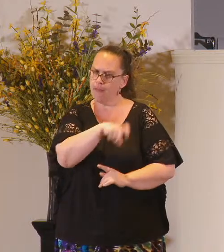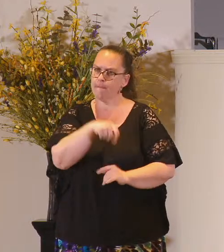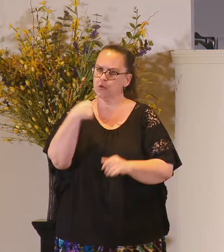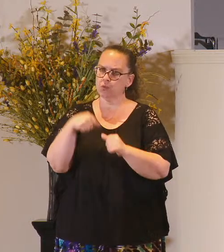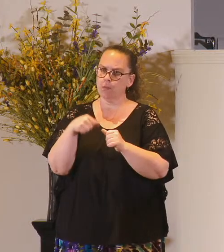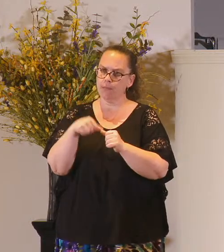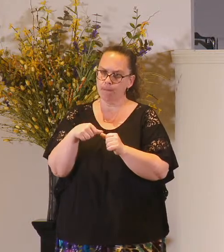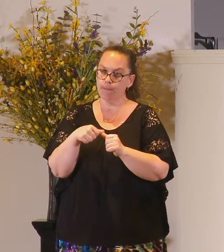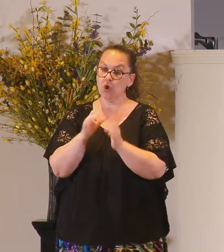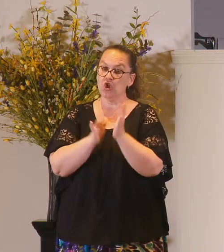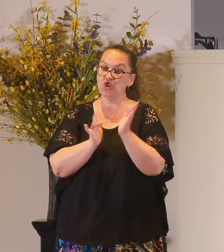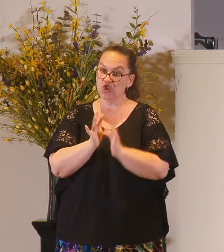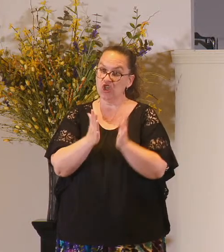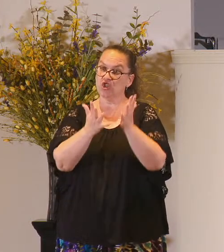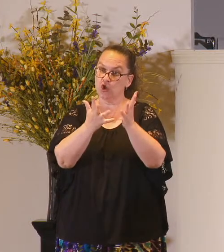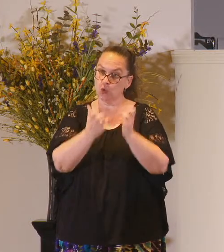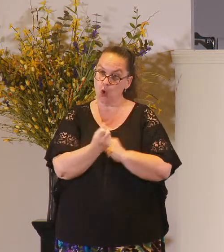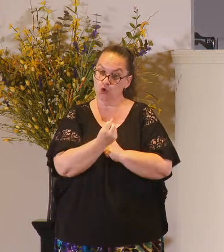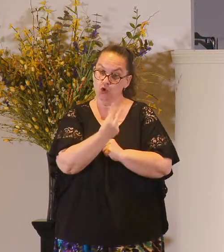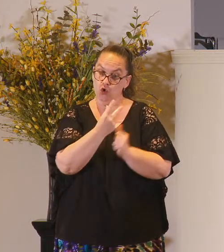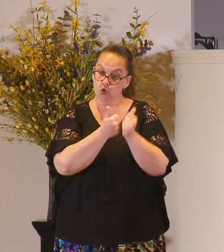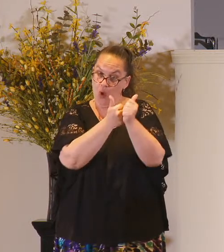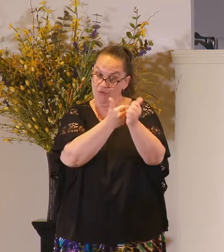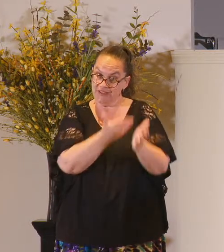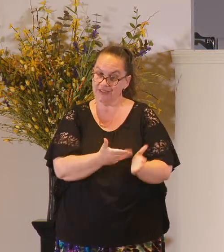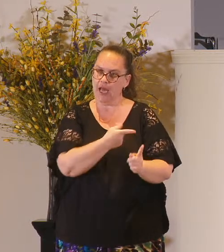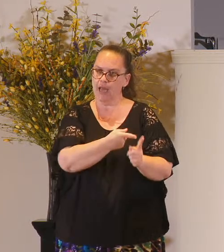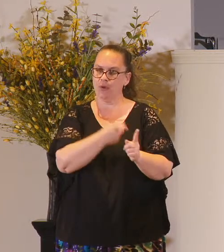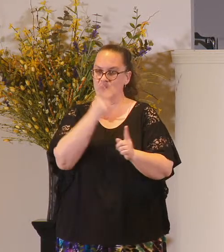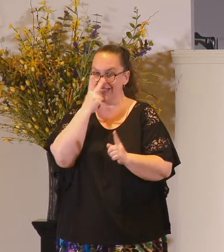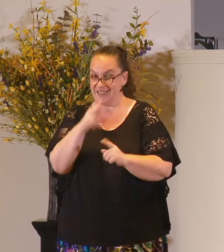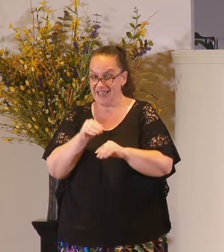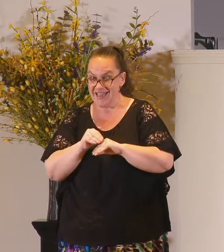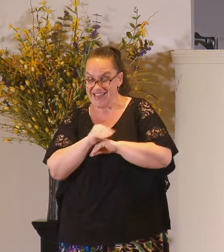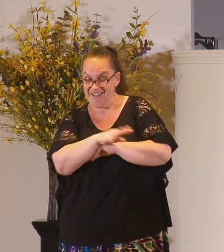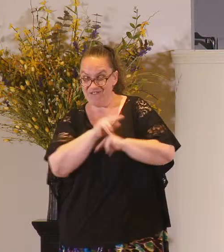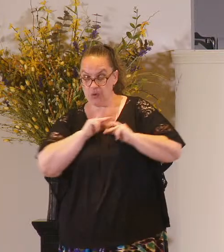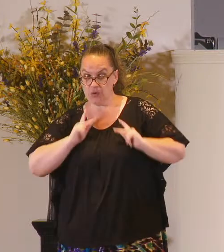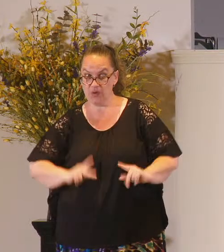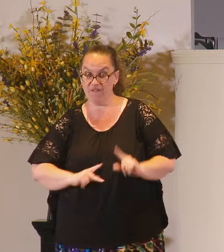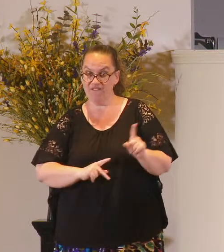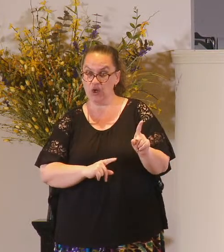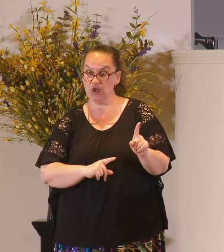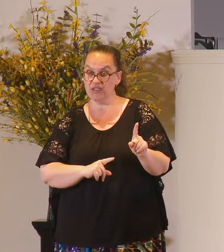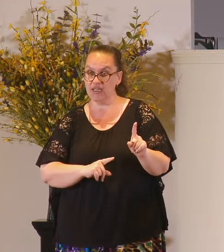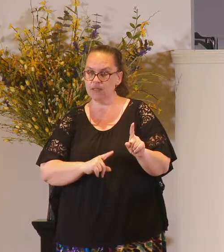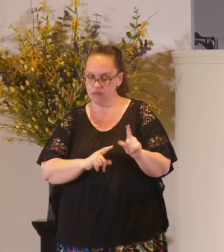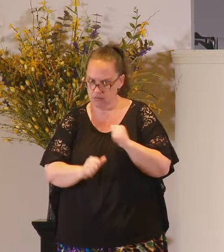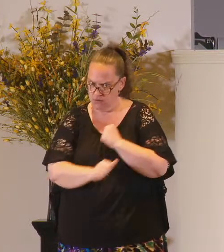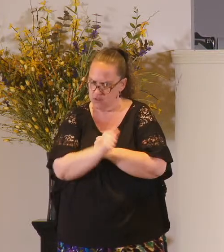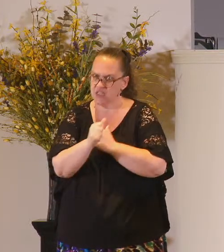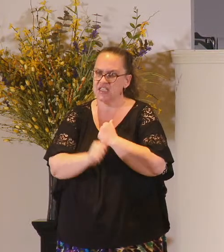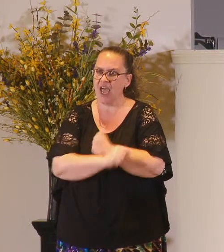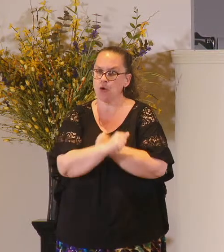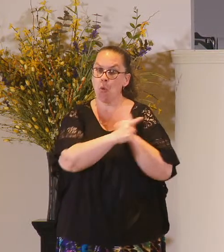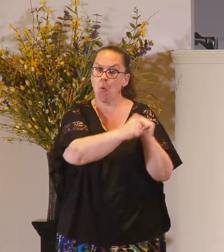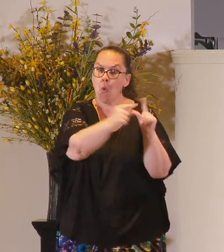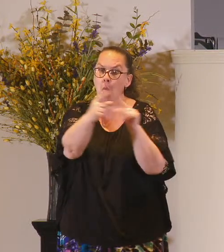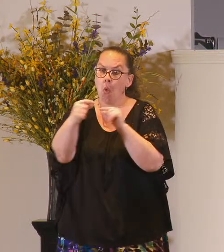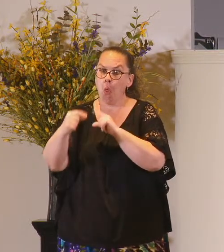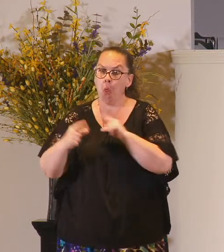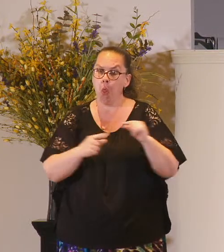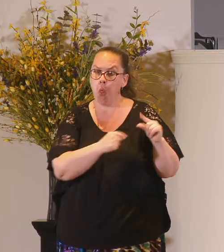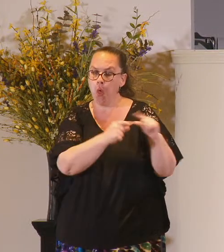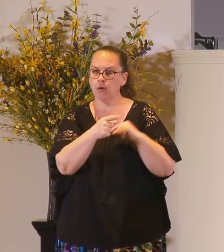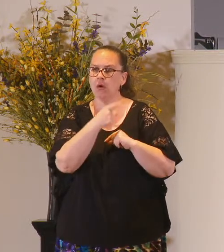Jesus wants the 12 to see that the influence of the Pharisees is a dangerous thing, and it can spread into their